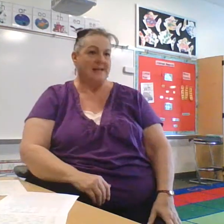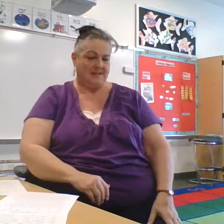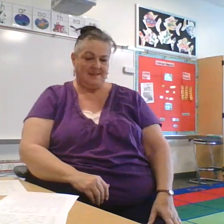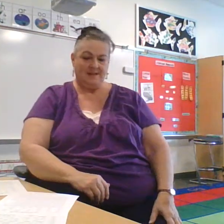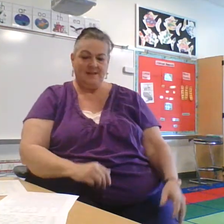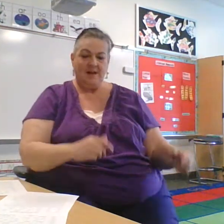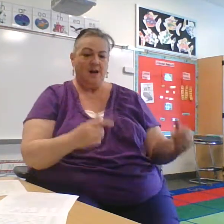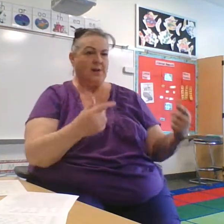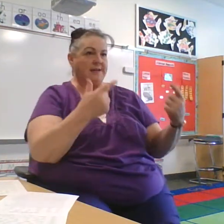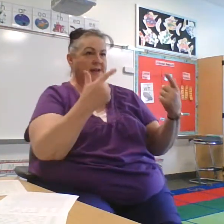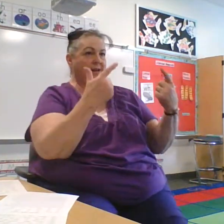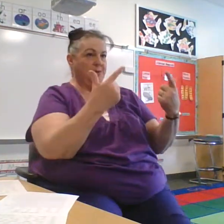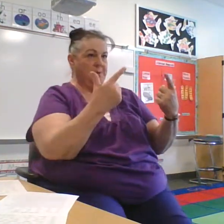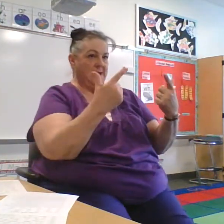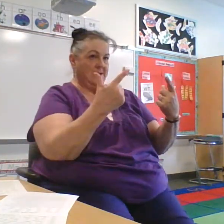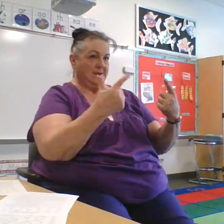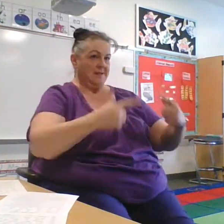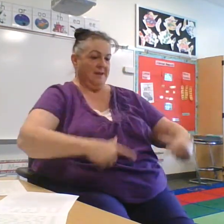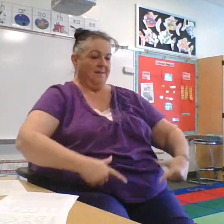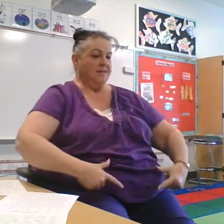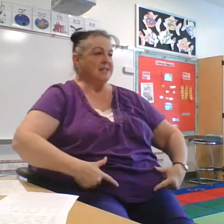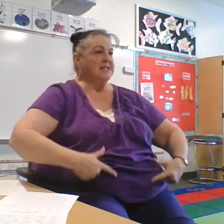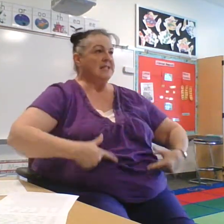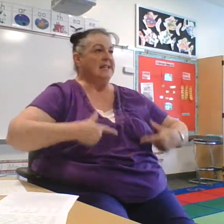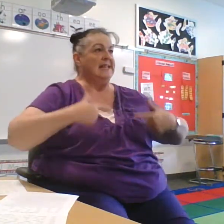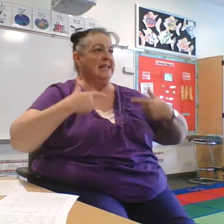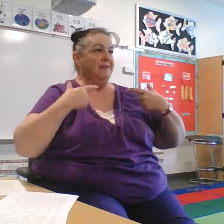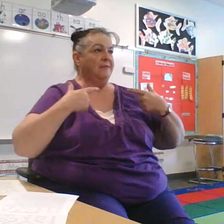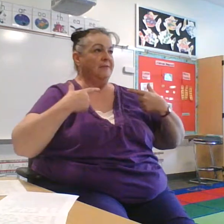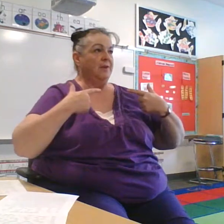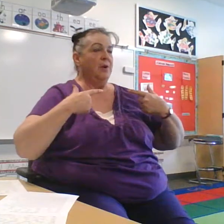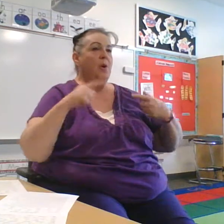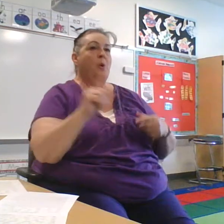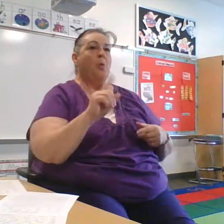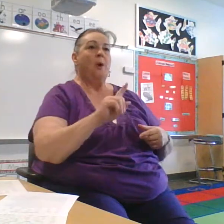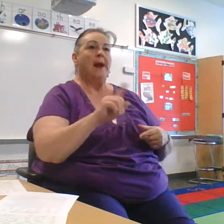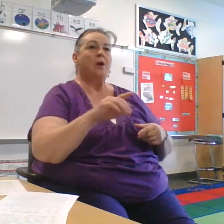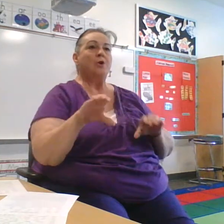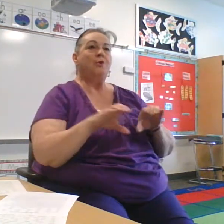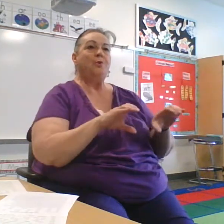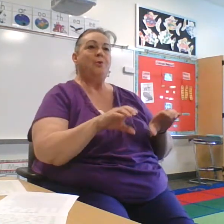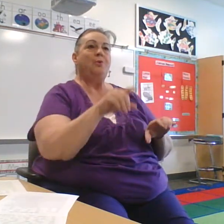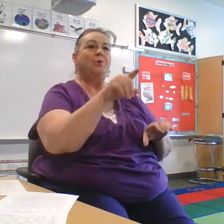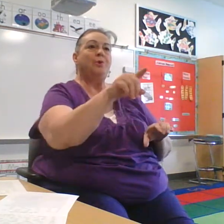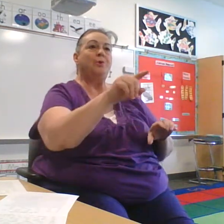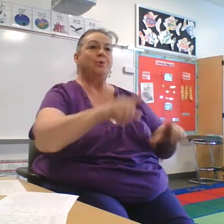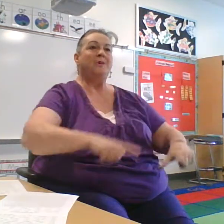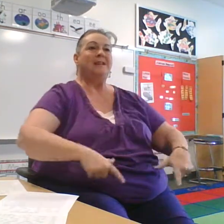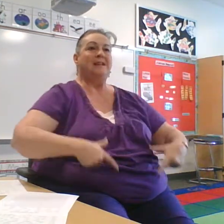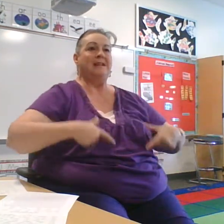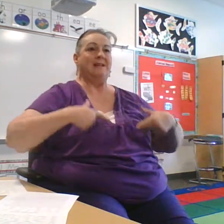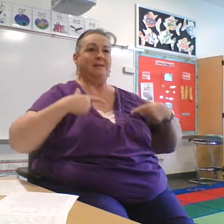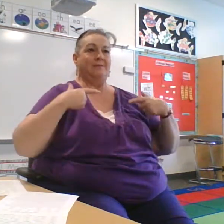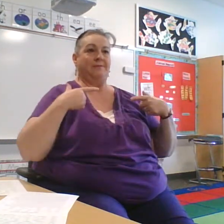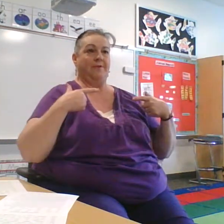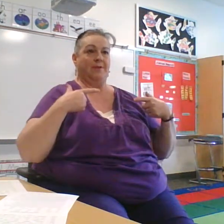Yes. Okay, take 2 L's. This is live. Where do you live?